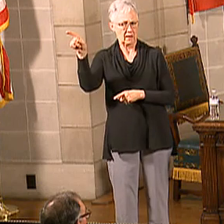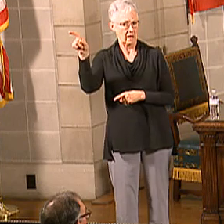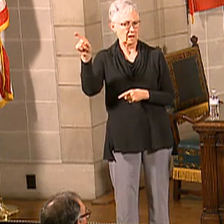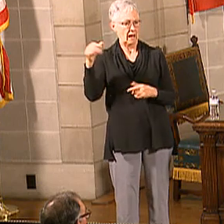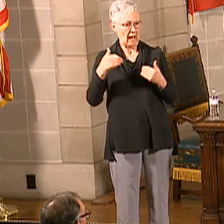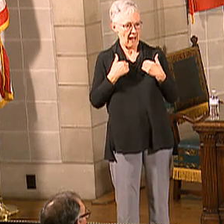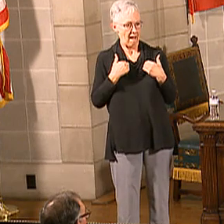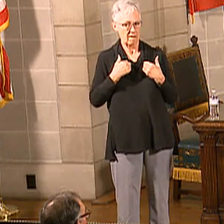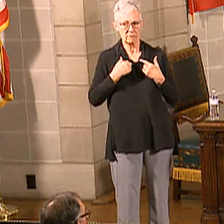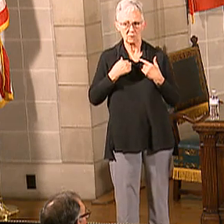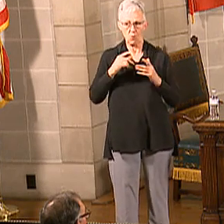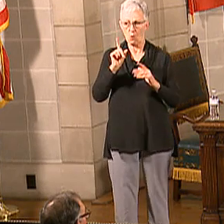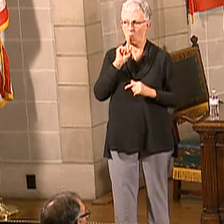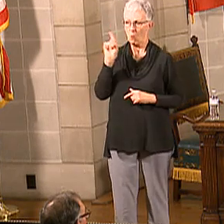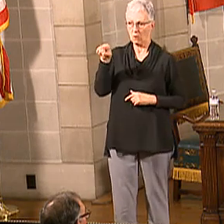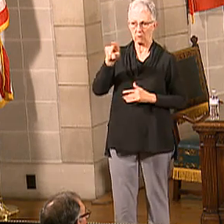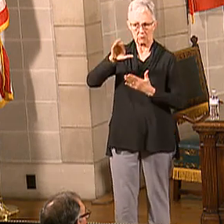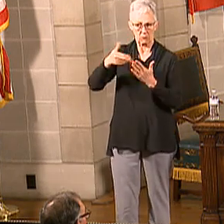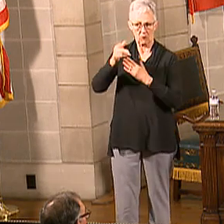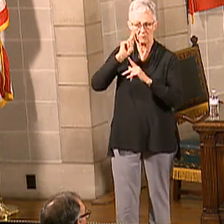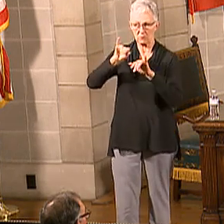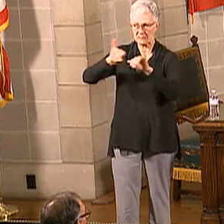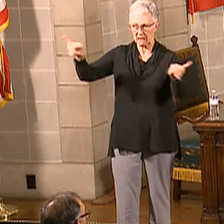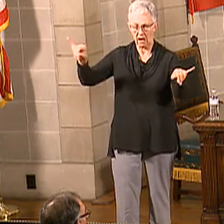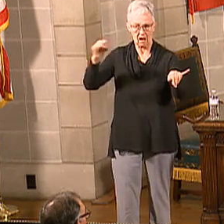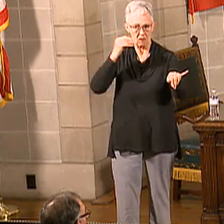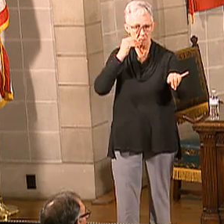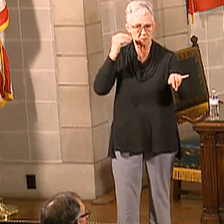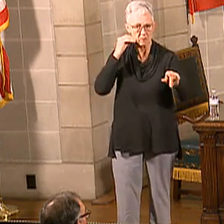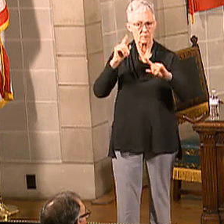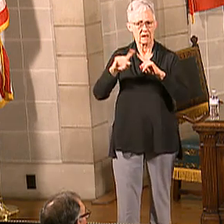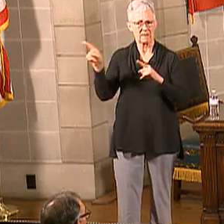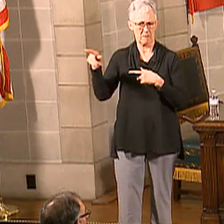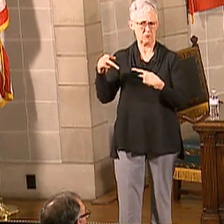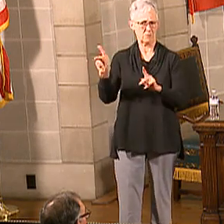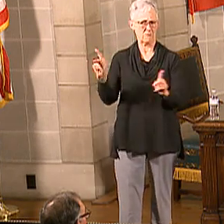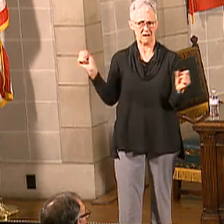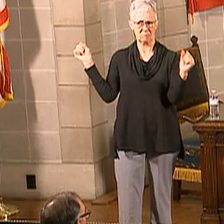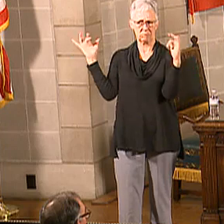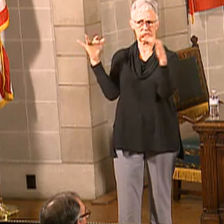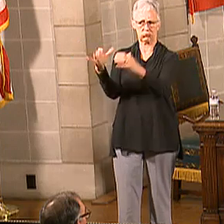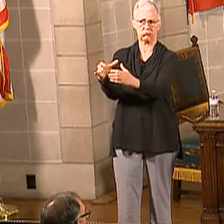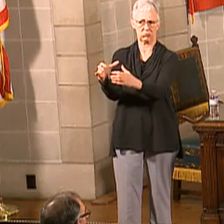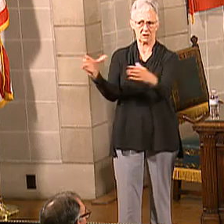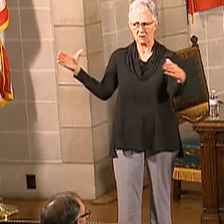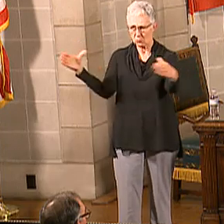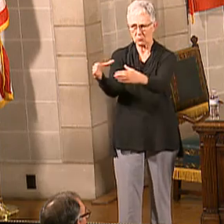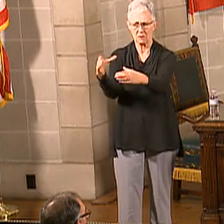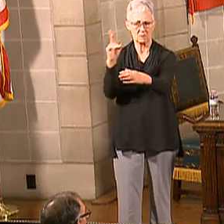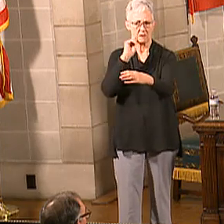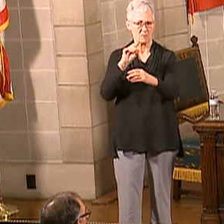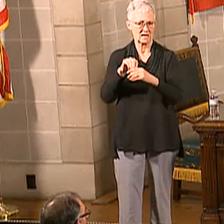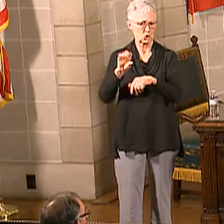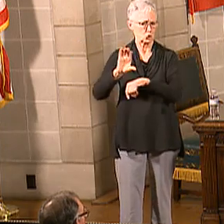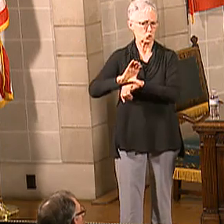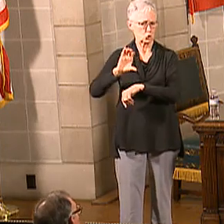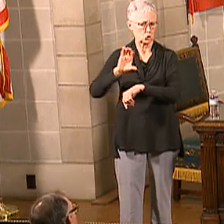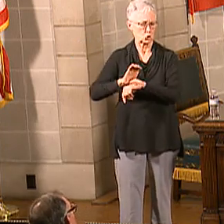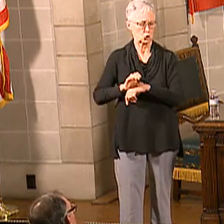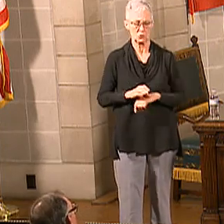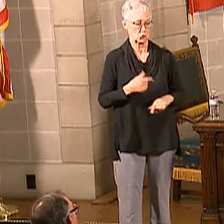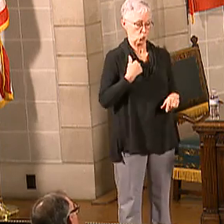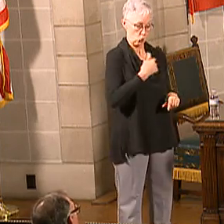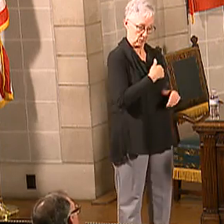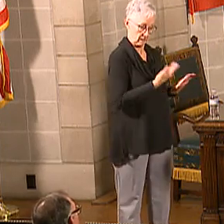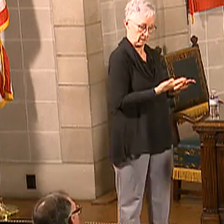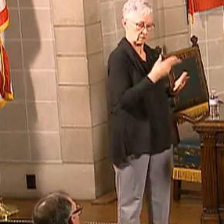plan. When we worked with our experts at UNMC, that was never part of the discussion as needing to do it. It was very much around limiting the size of groups